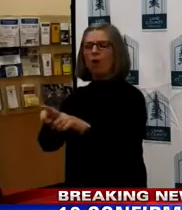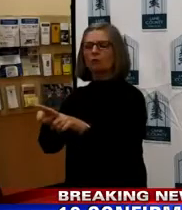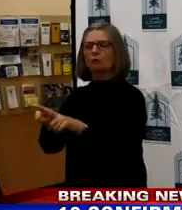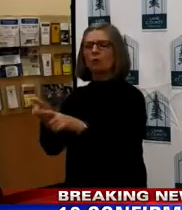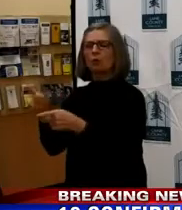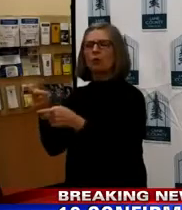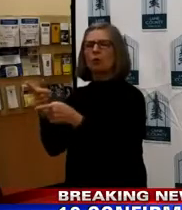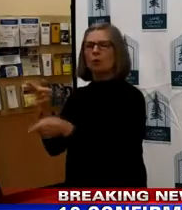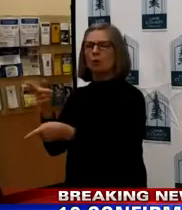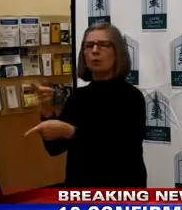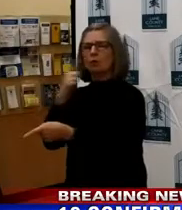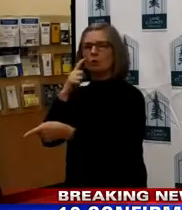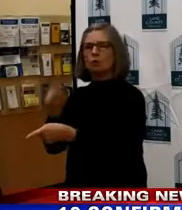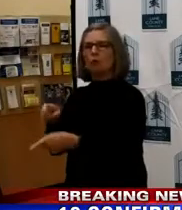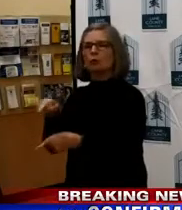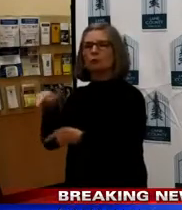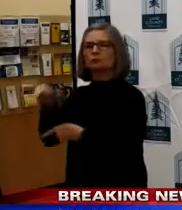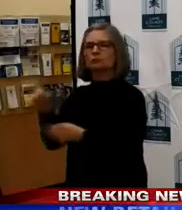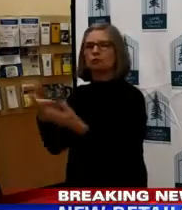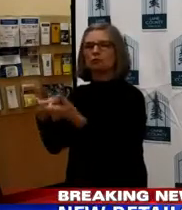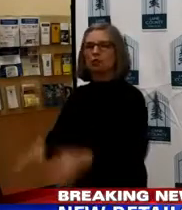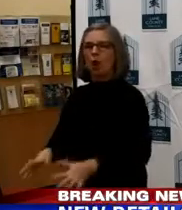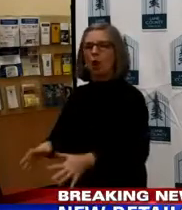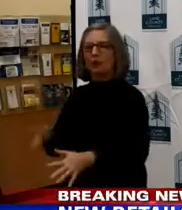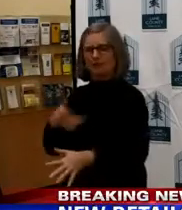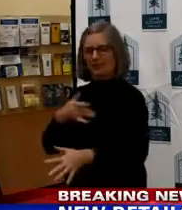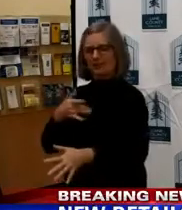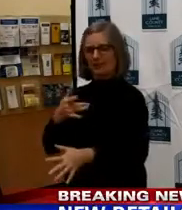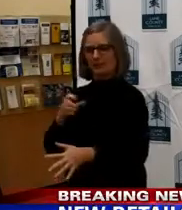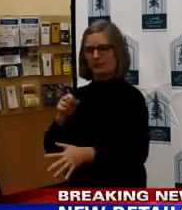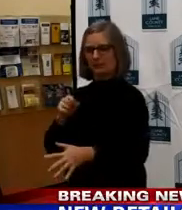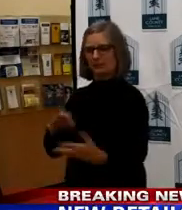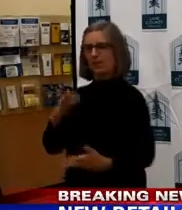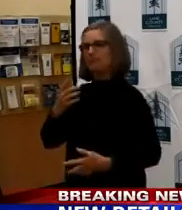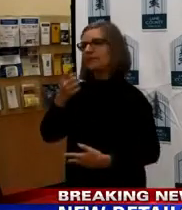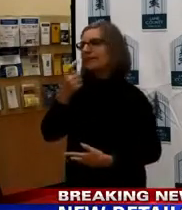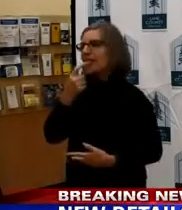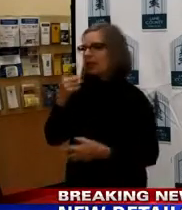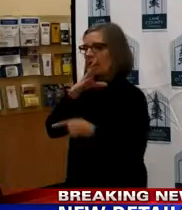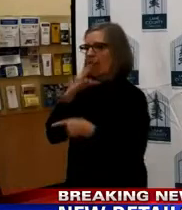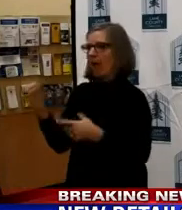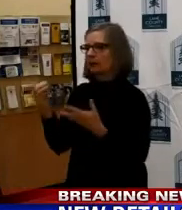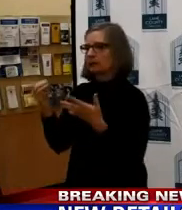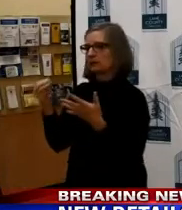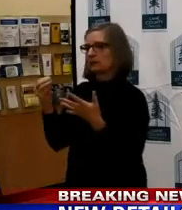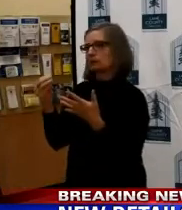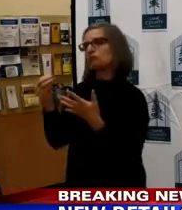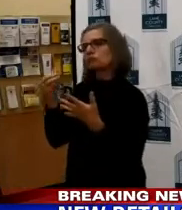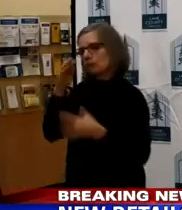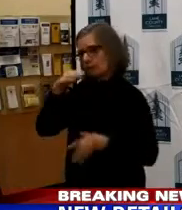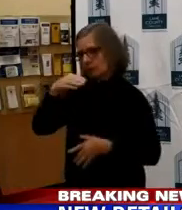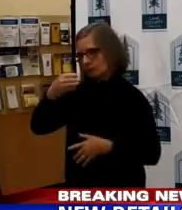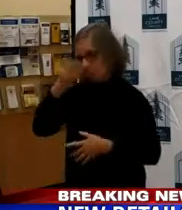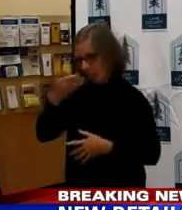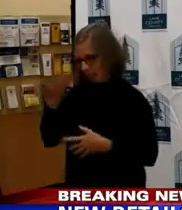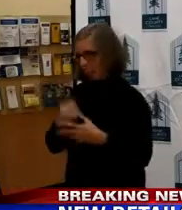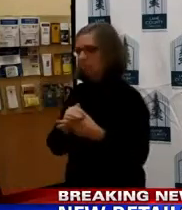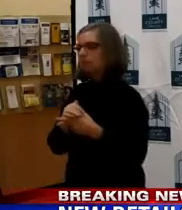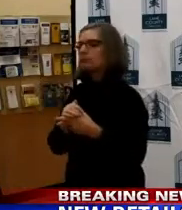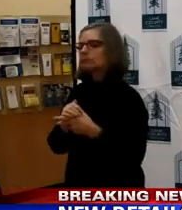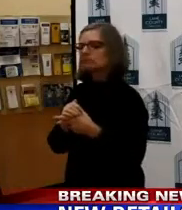that loss of taste and smell. So something to be aware of there. Then they progressed into a